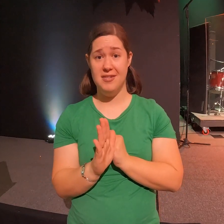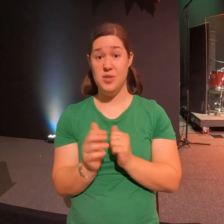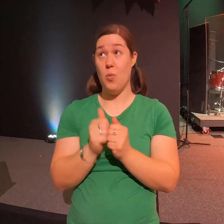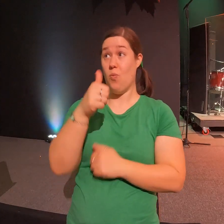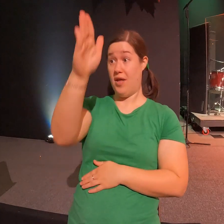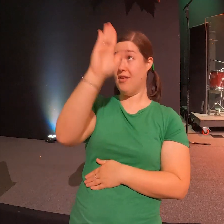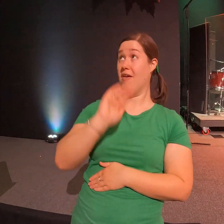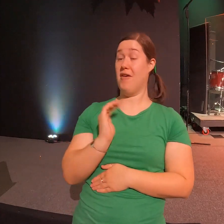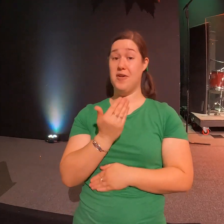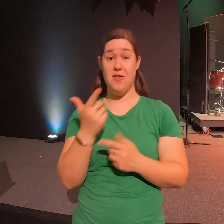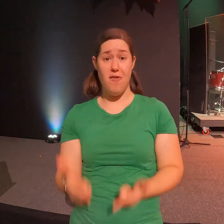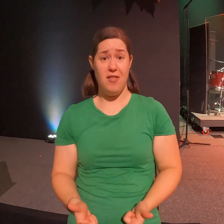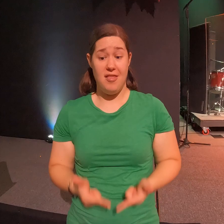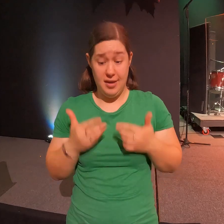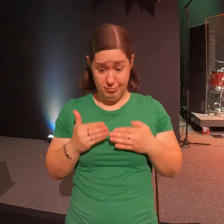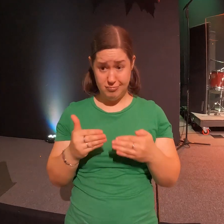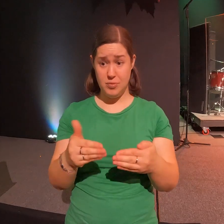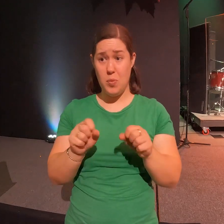anything.